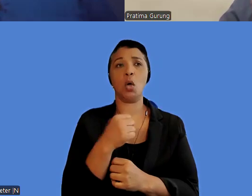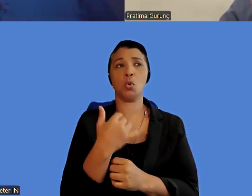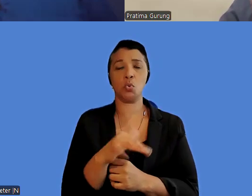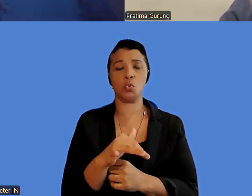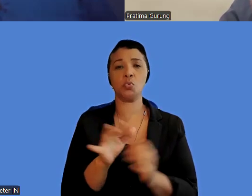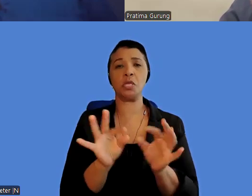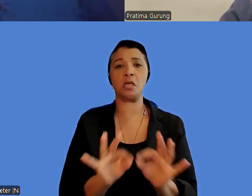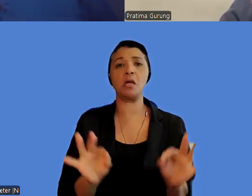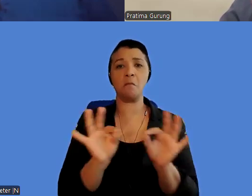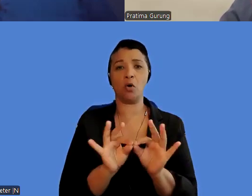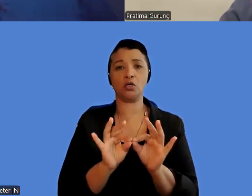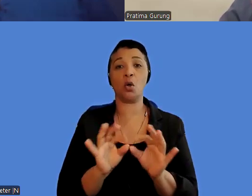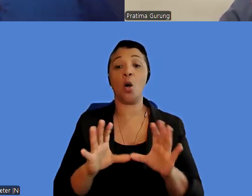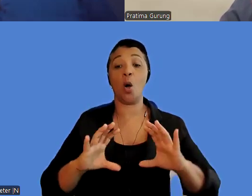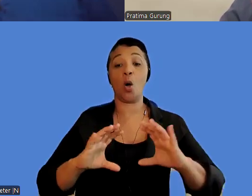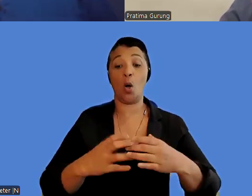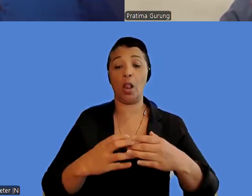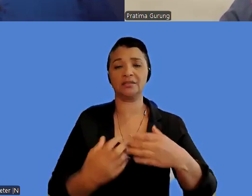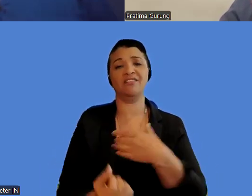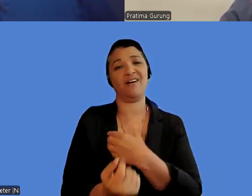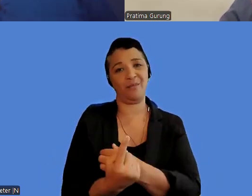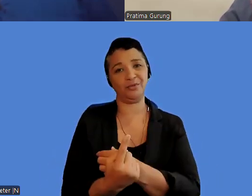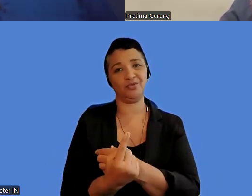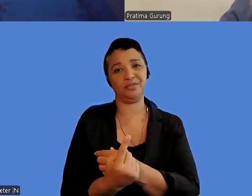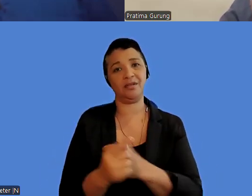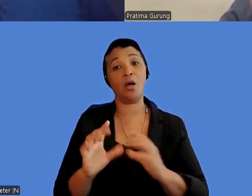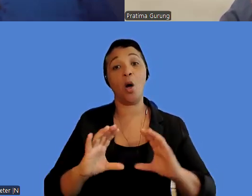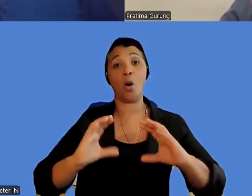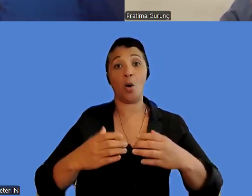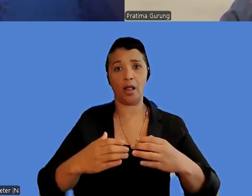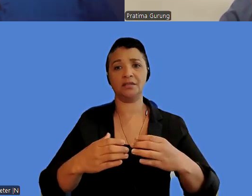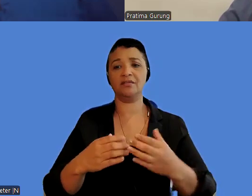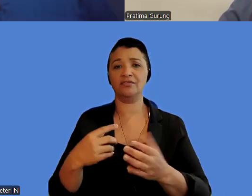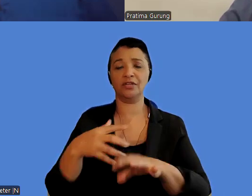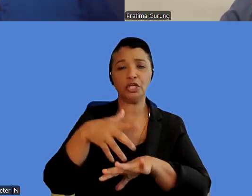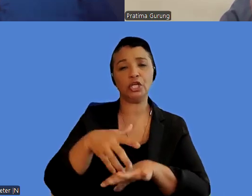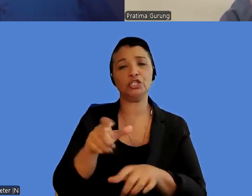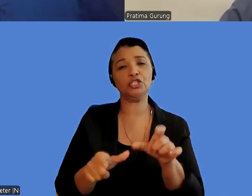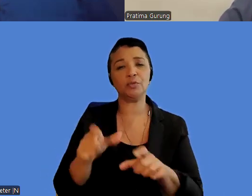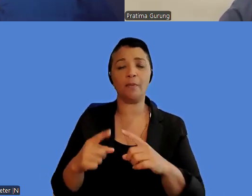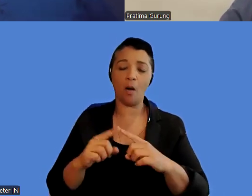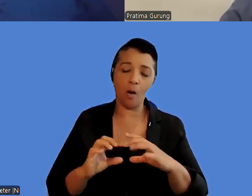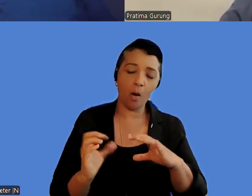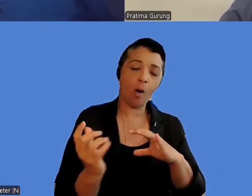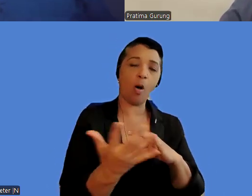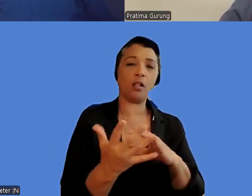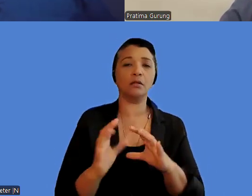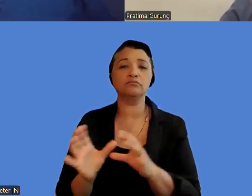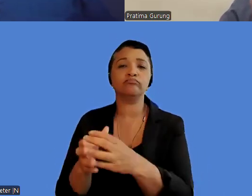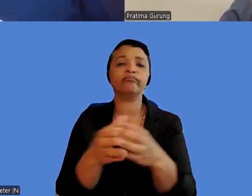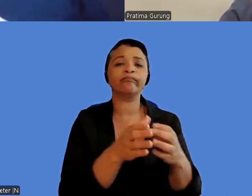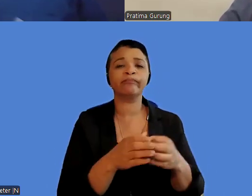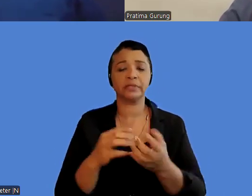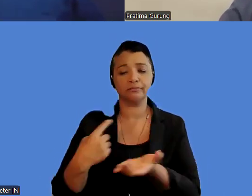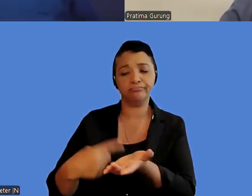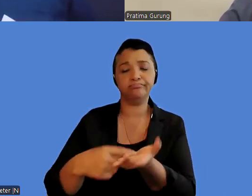a collective opportunity, a collective engagement of indigenous peoples with all the stakeholders, with